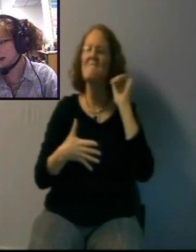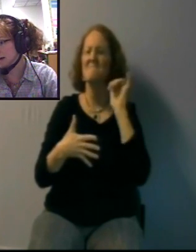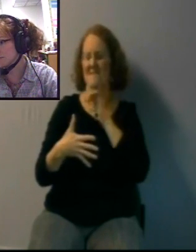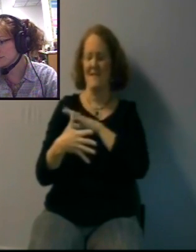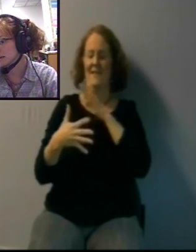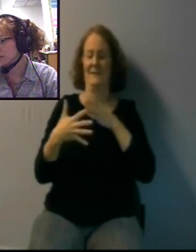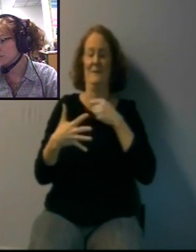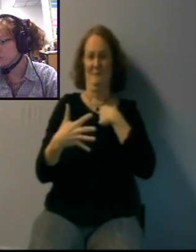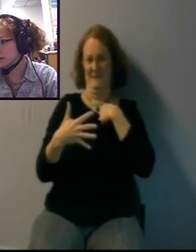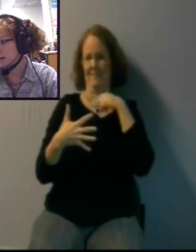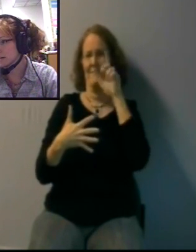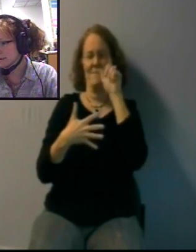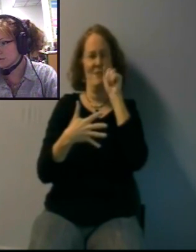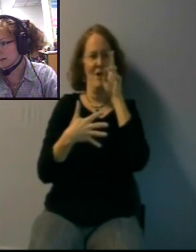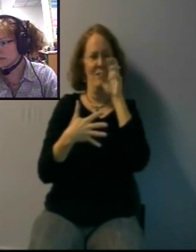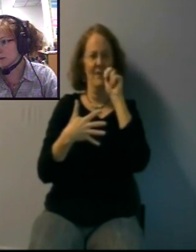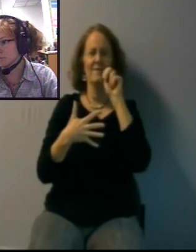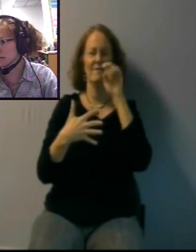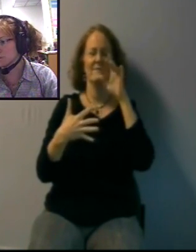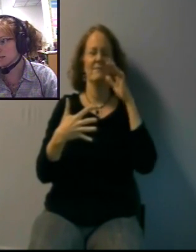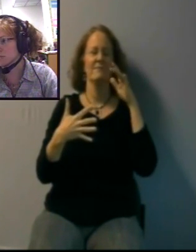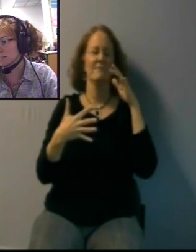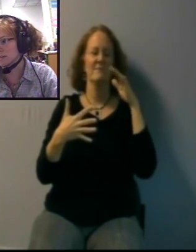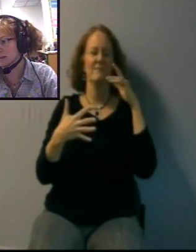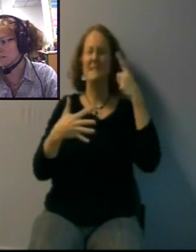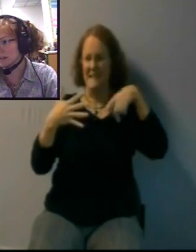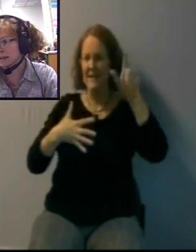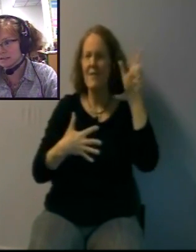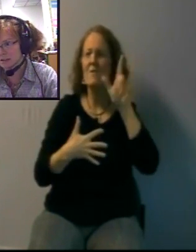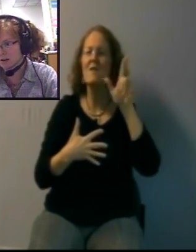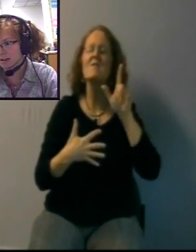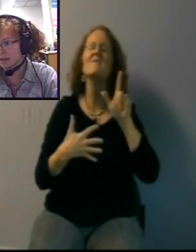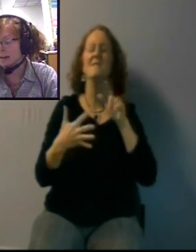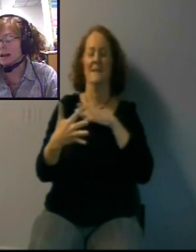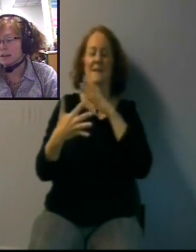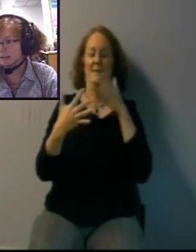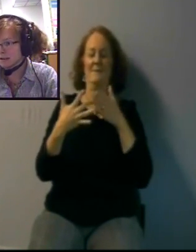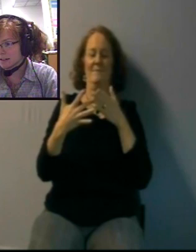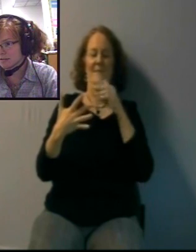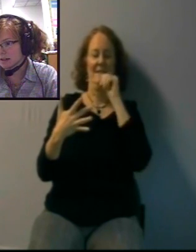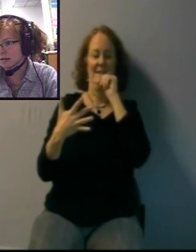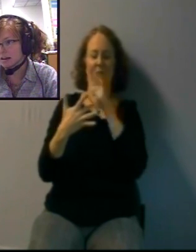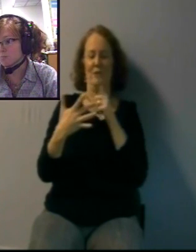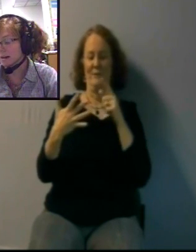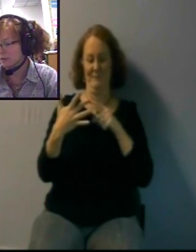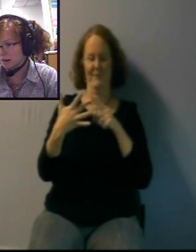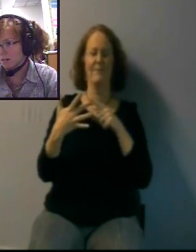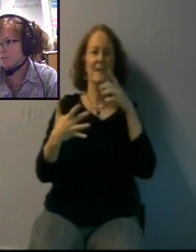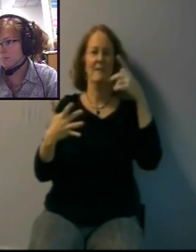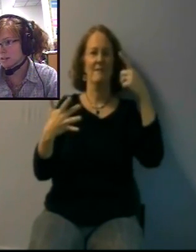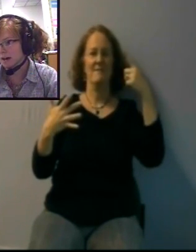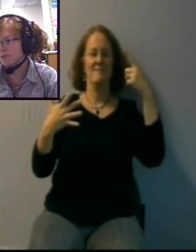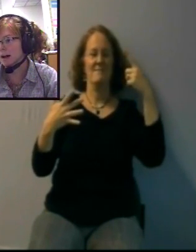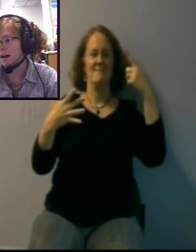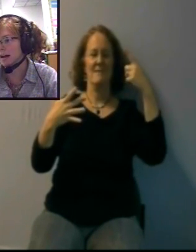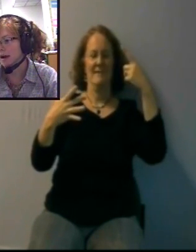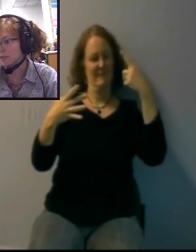have 4 siblings. My oldest brother's name is David. He's hearing, and he does have a sign name. Myself, I'm deaf. I have a sign